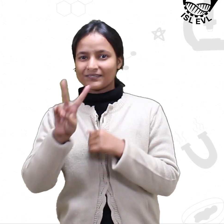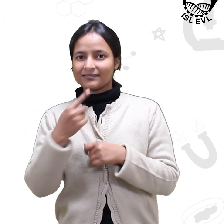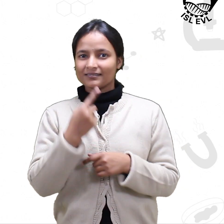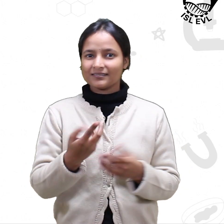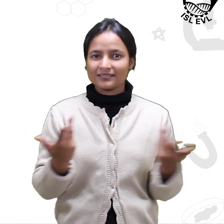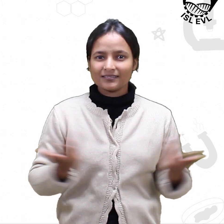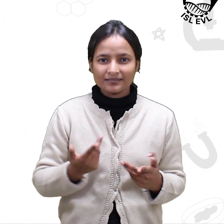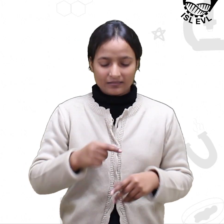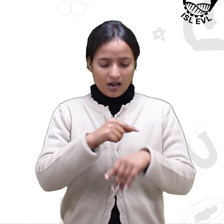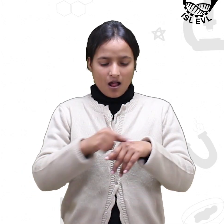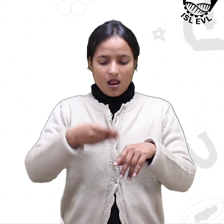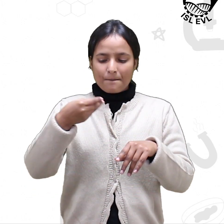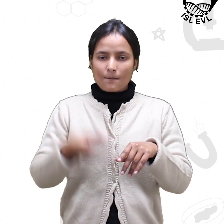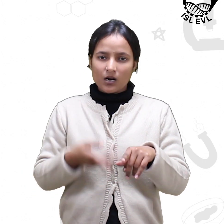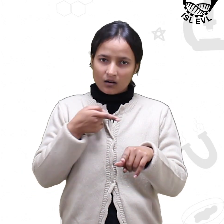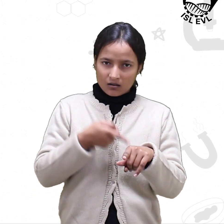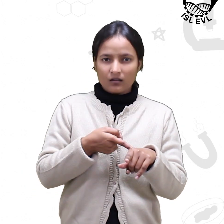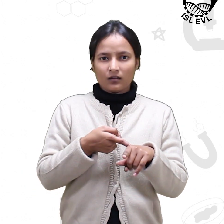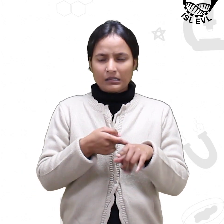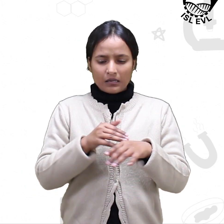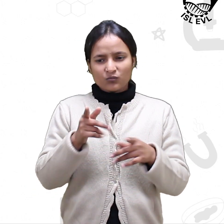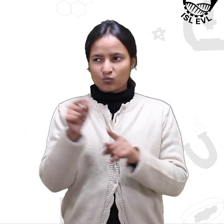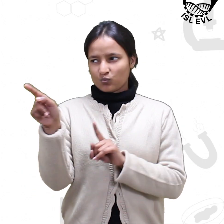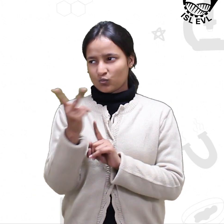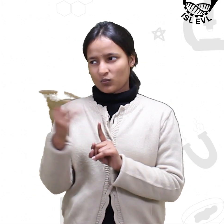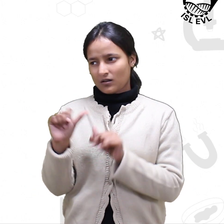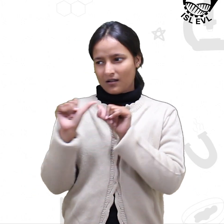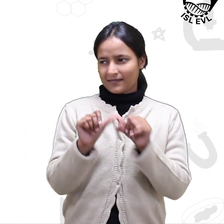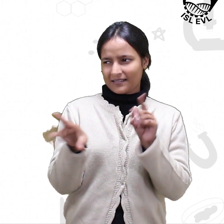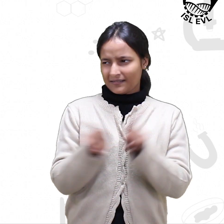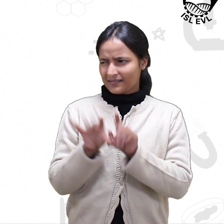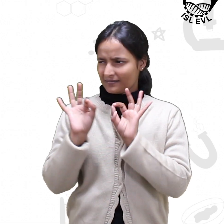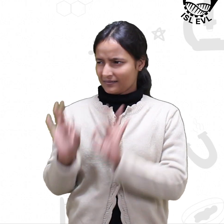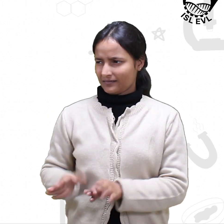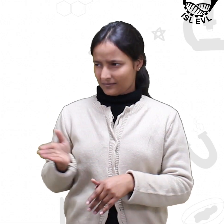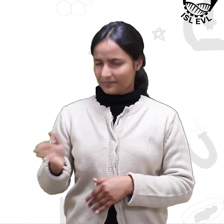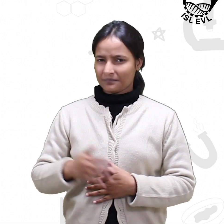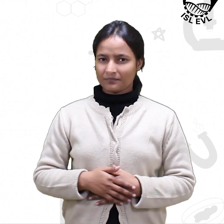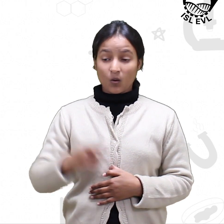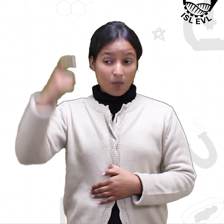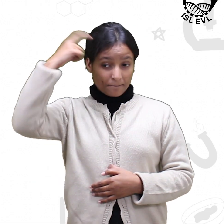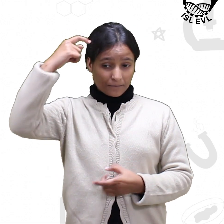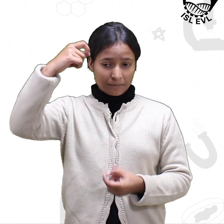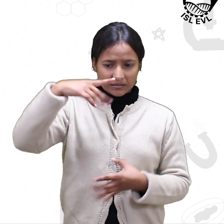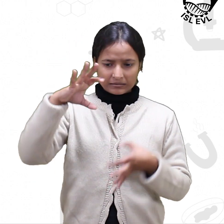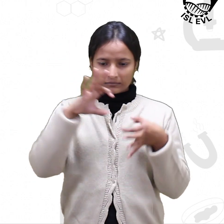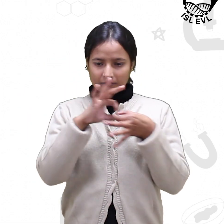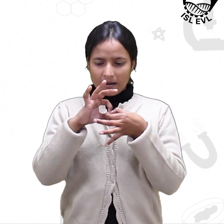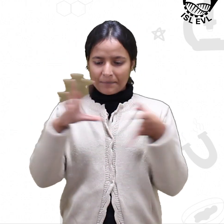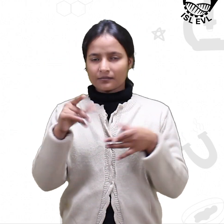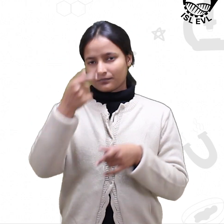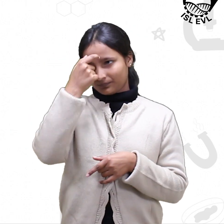muscular movement is lost. And you both pointed out that muscle movements need the nervous system. What